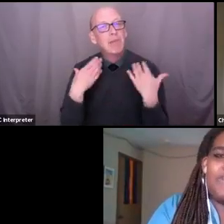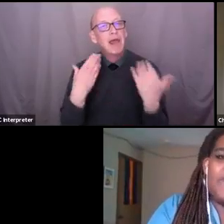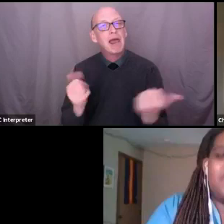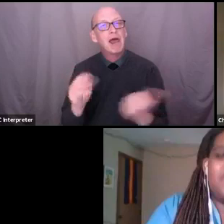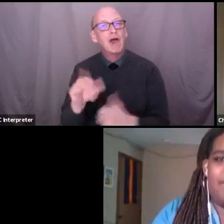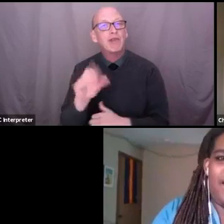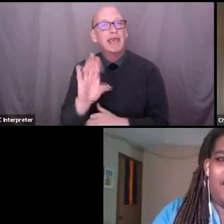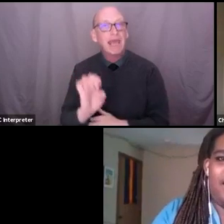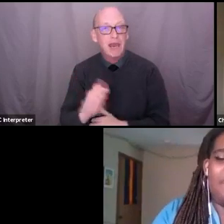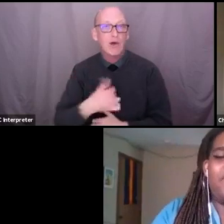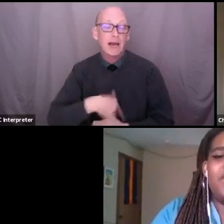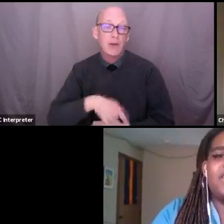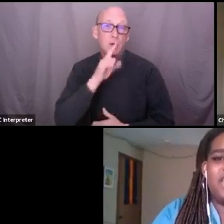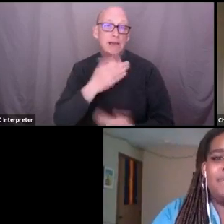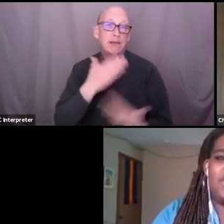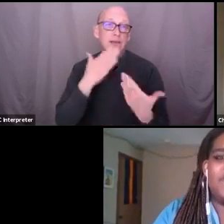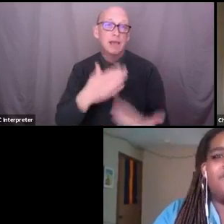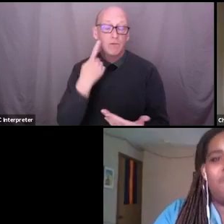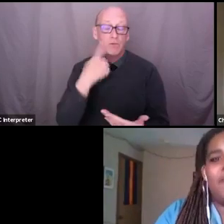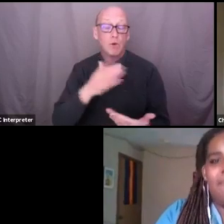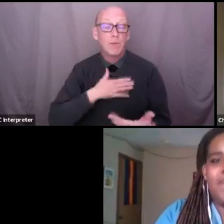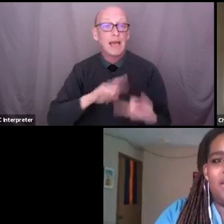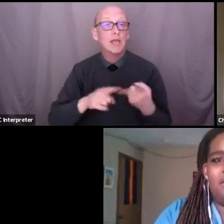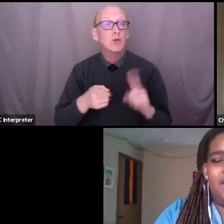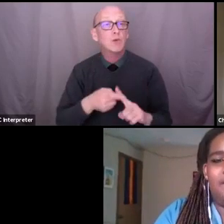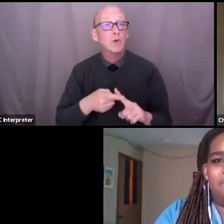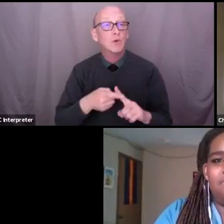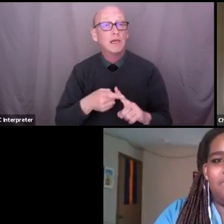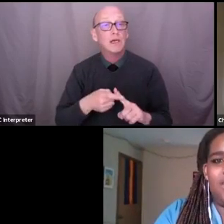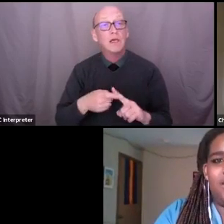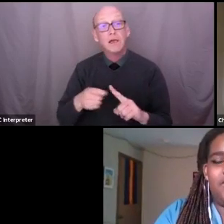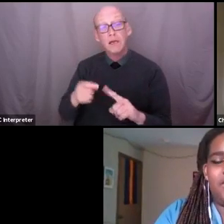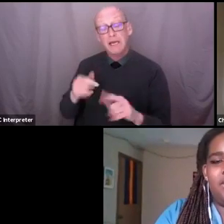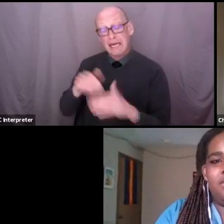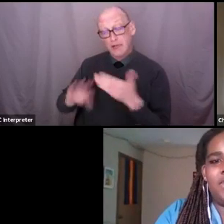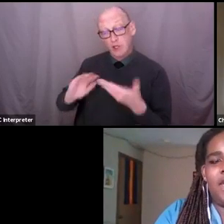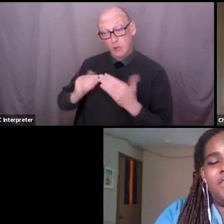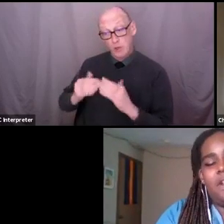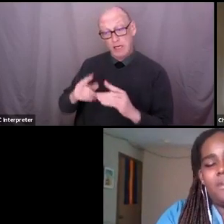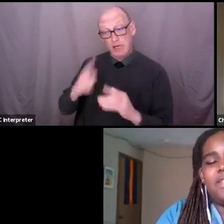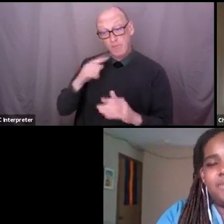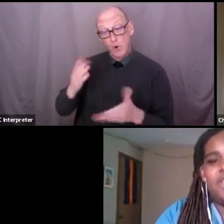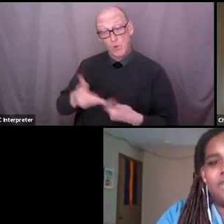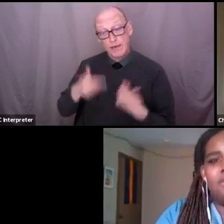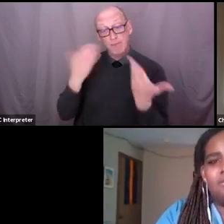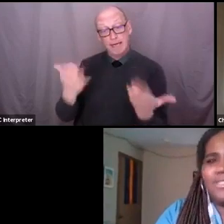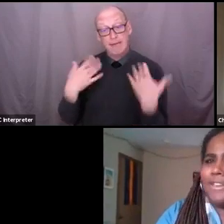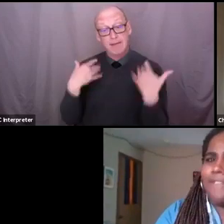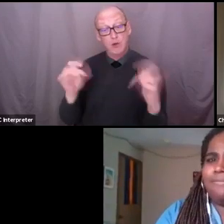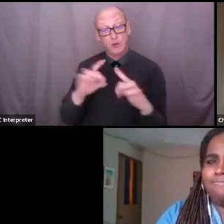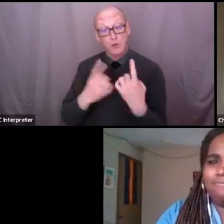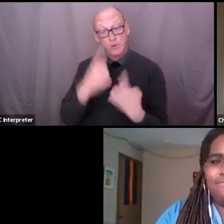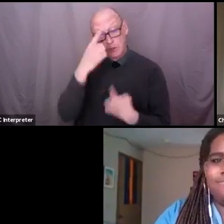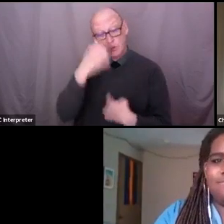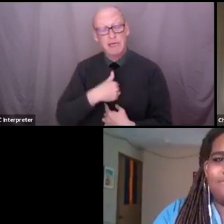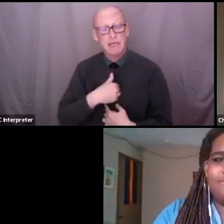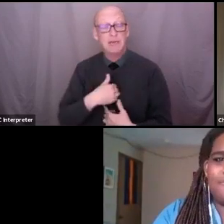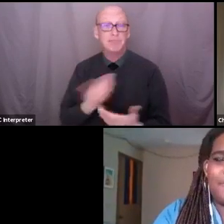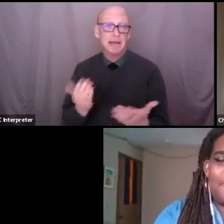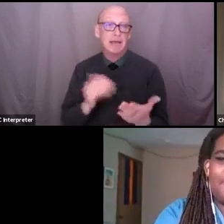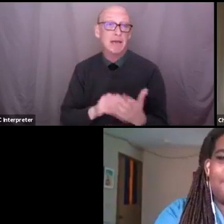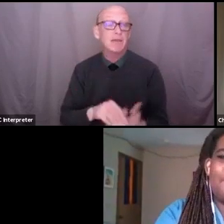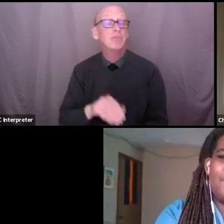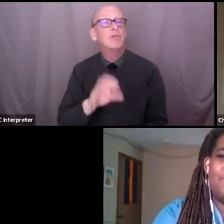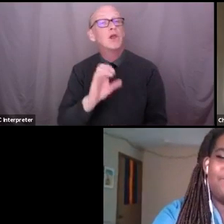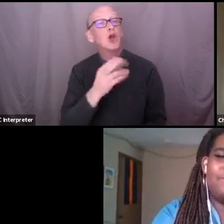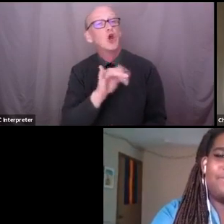really grateful to my friends in the community for recommending the health department to me. So yeah. Lavelle, what are